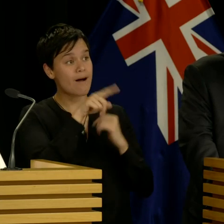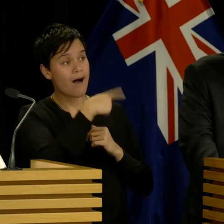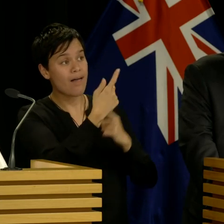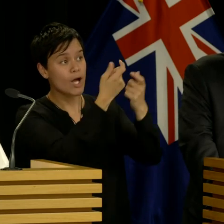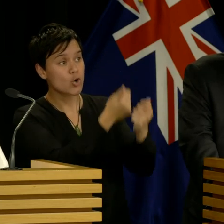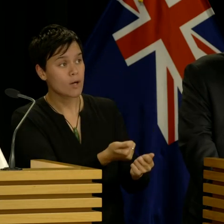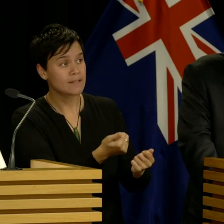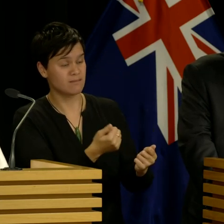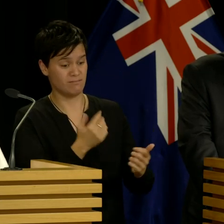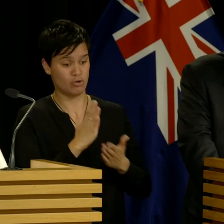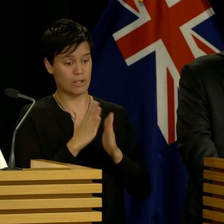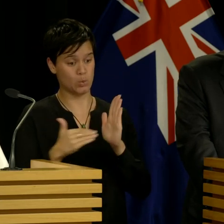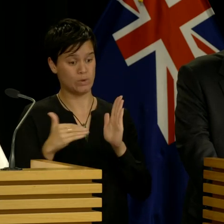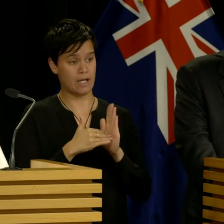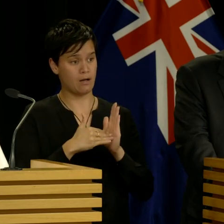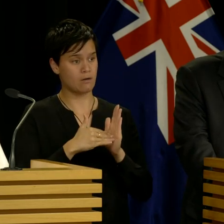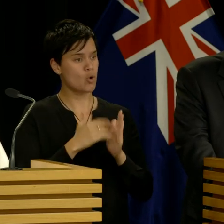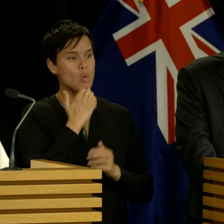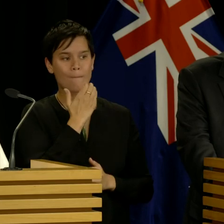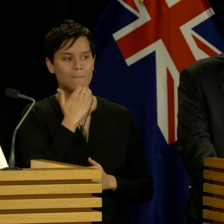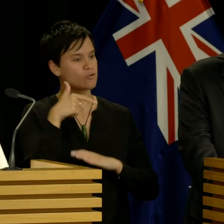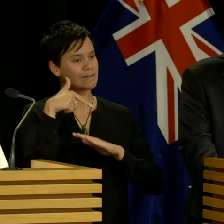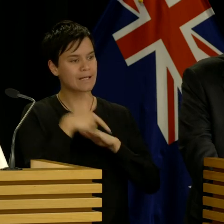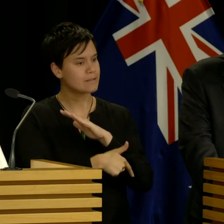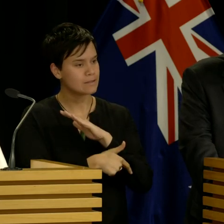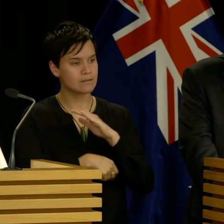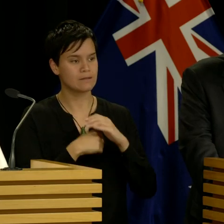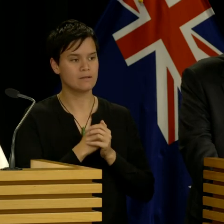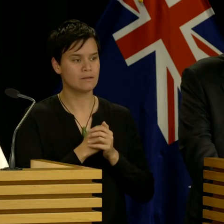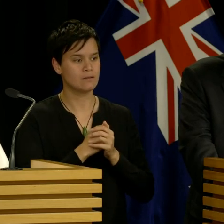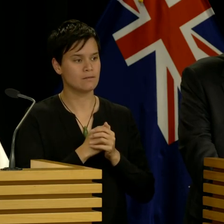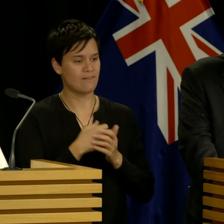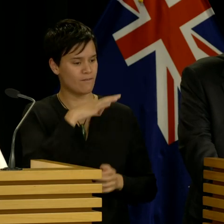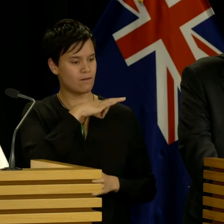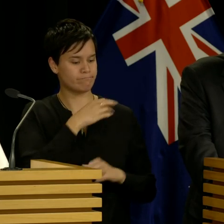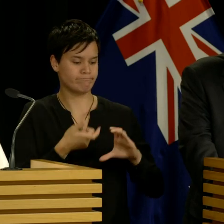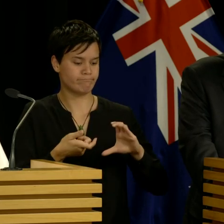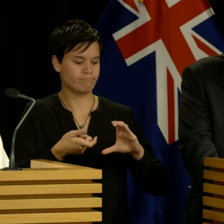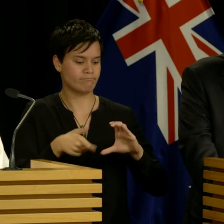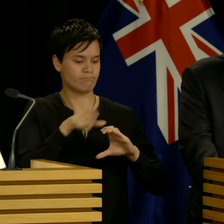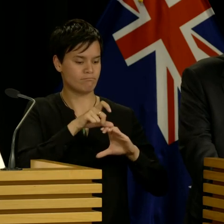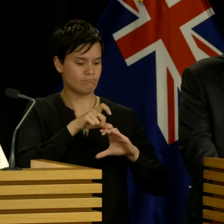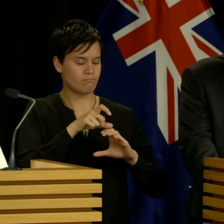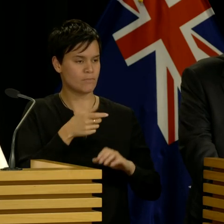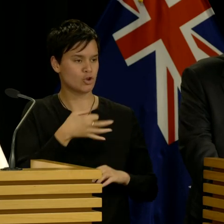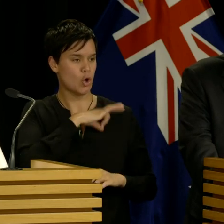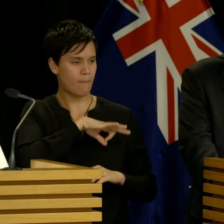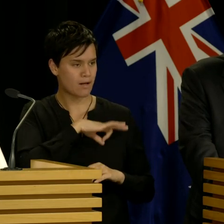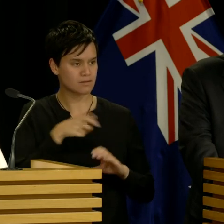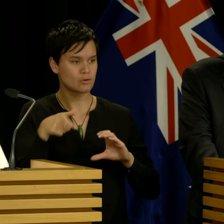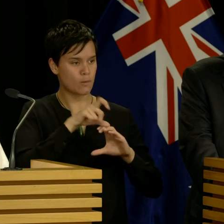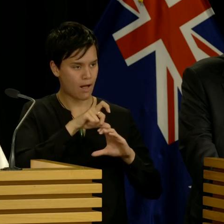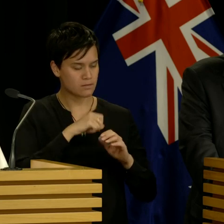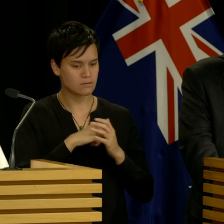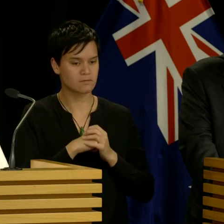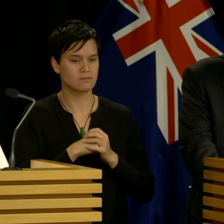well placed in terms of low debt, our position around surpluses, the upgrade package, so that stimulus already going into the